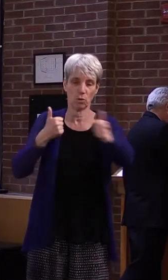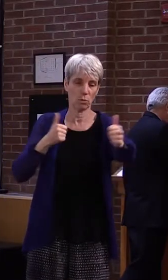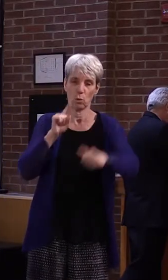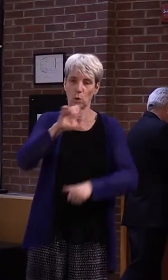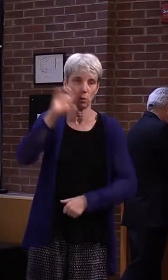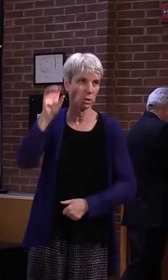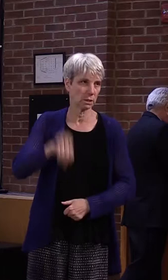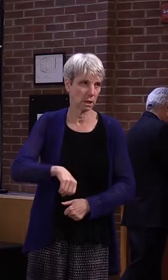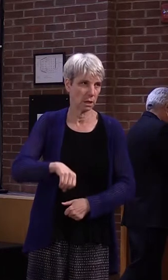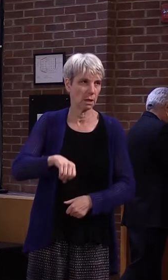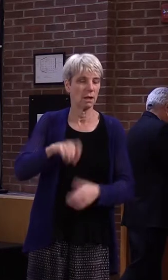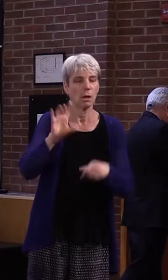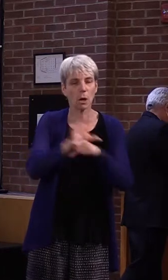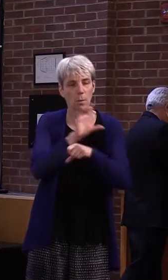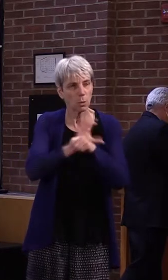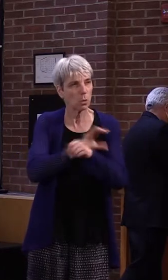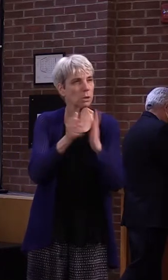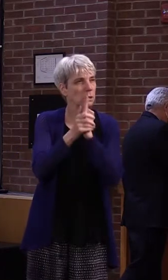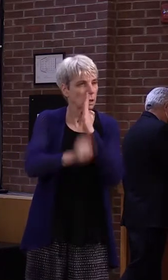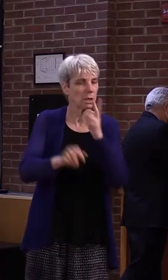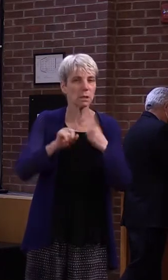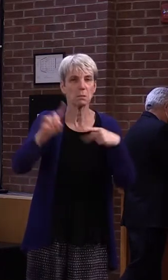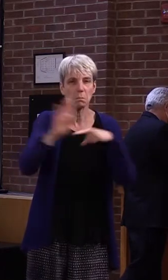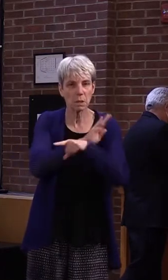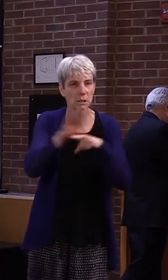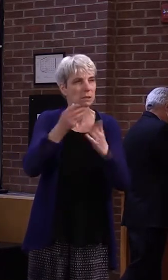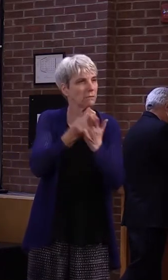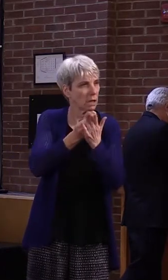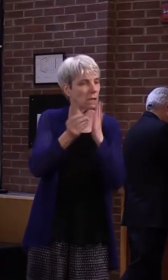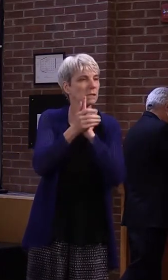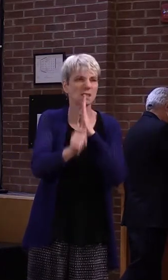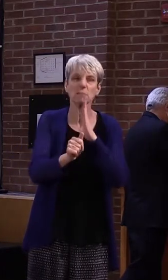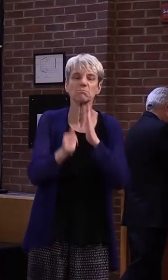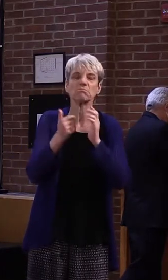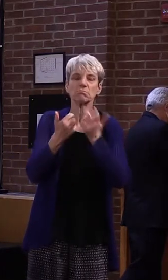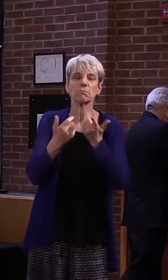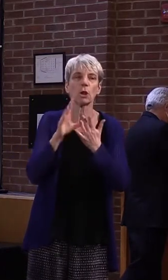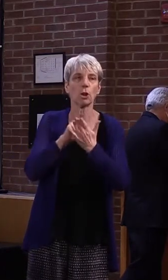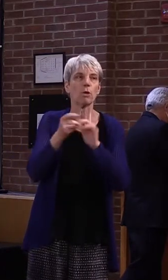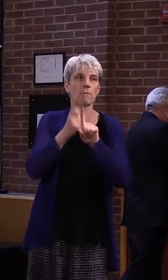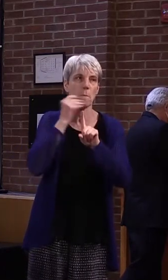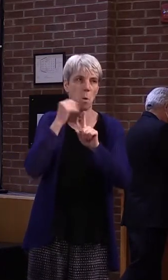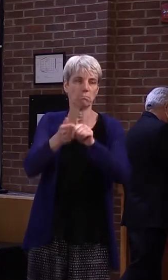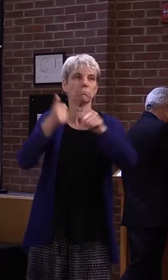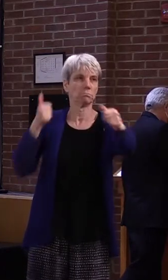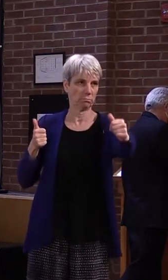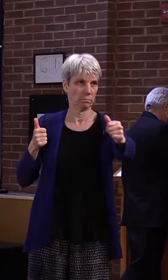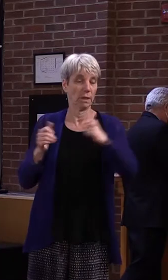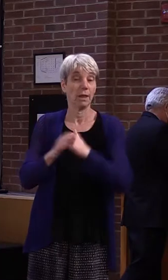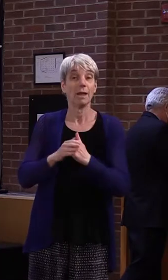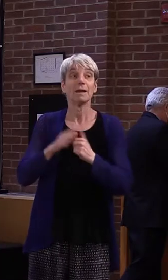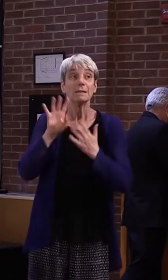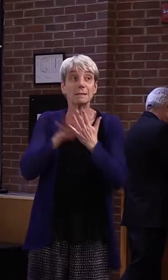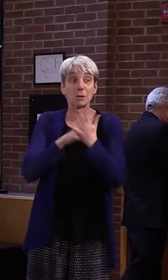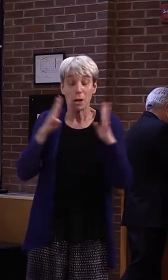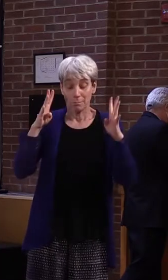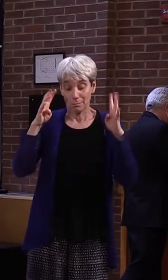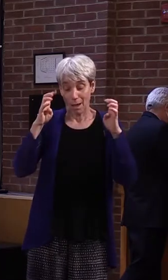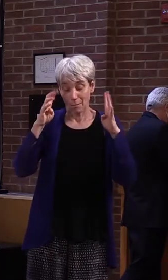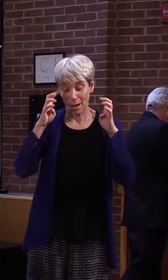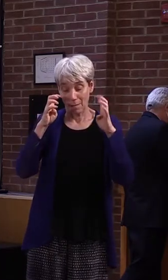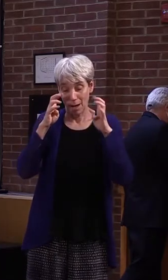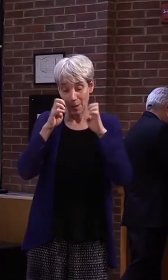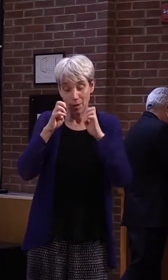technology and business and financial services programs. This complex schedule had to be coordinated with every sending high